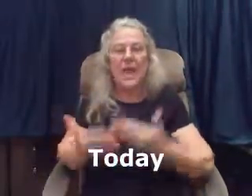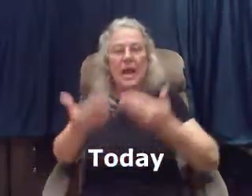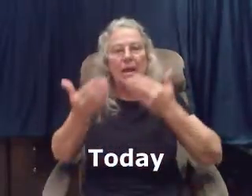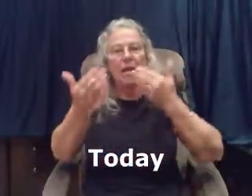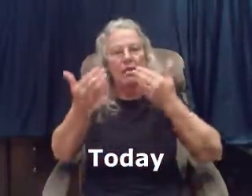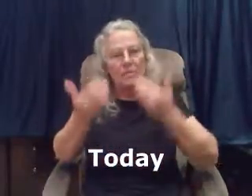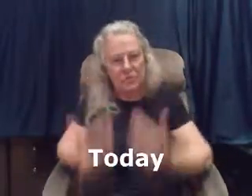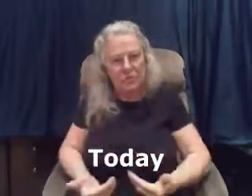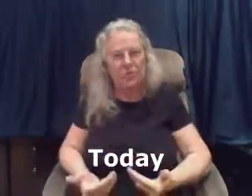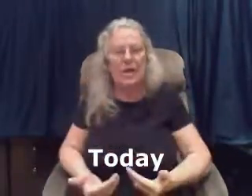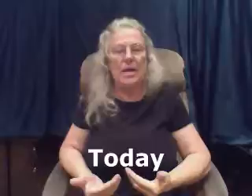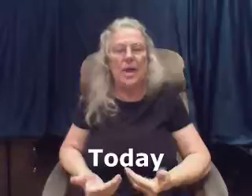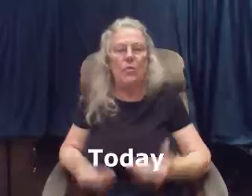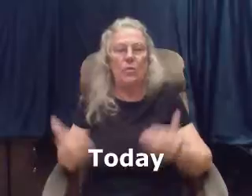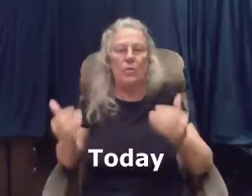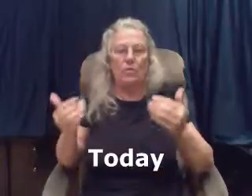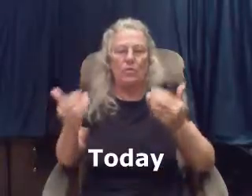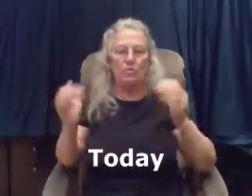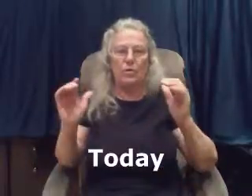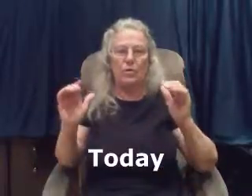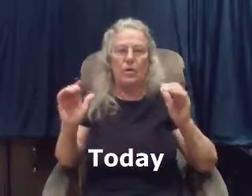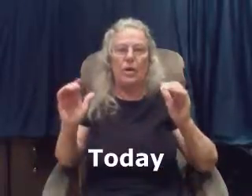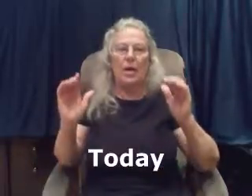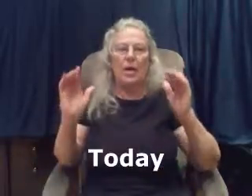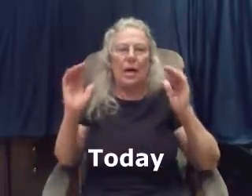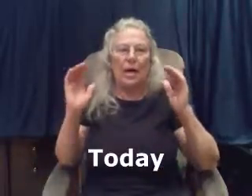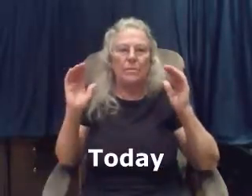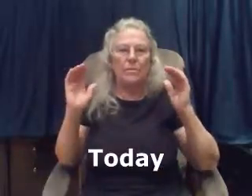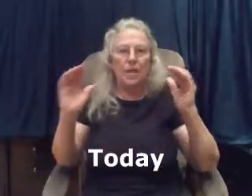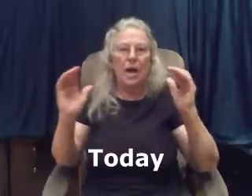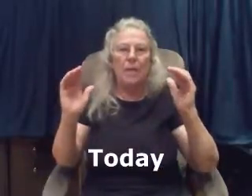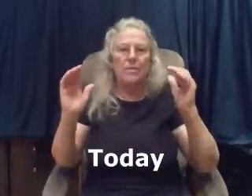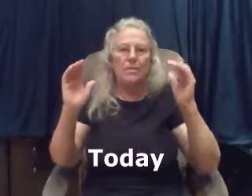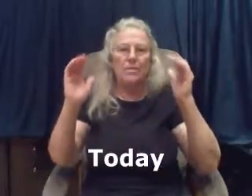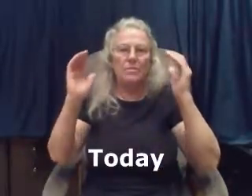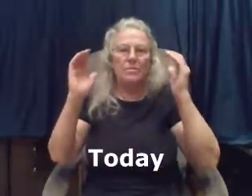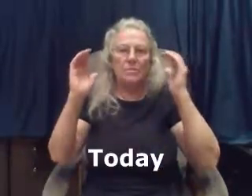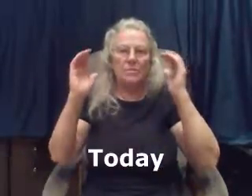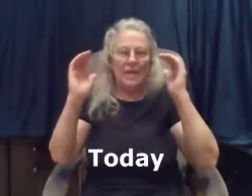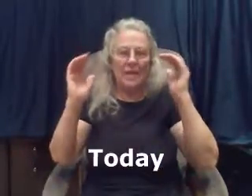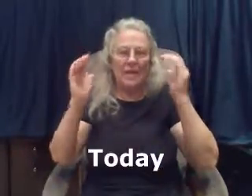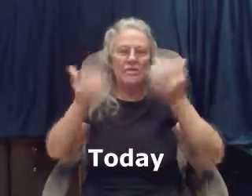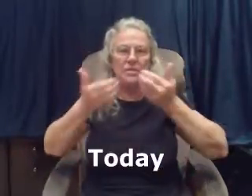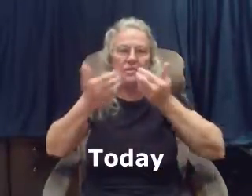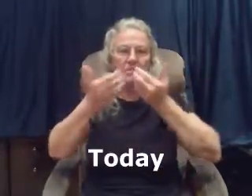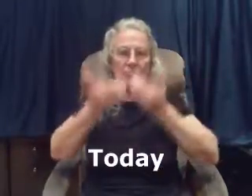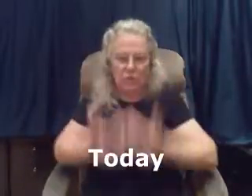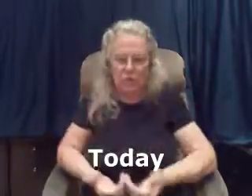Today. Straight down with your cupped hands, straight